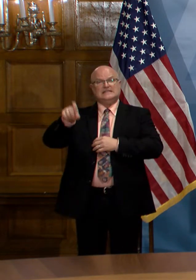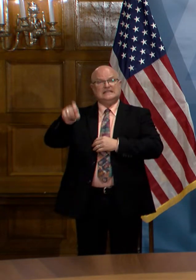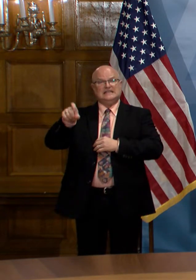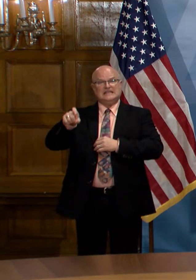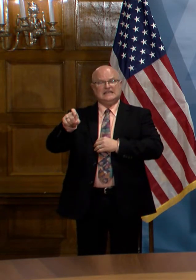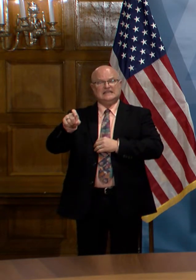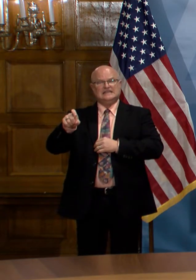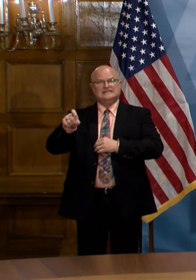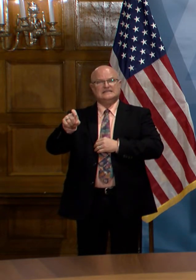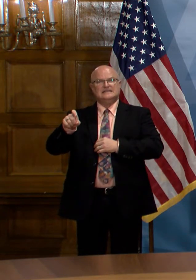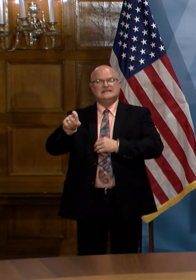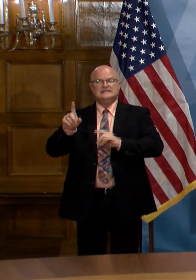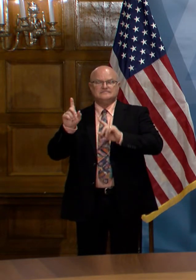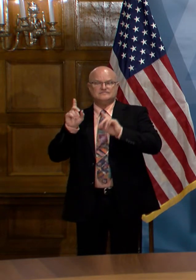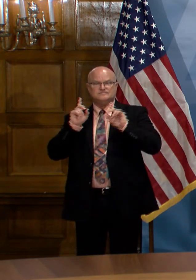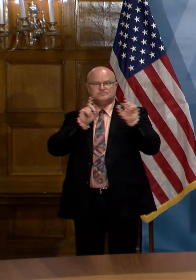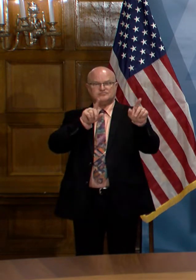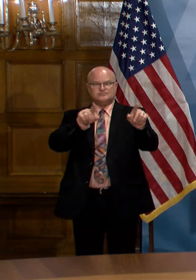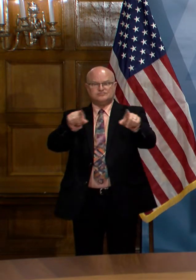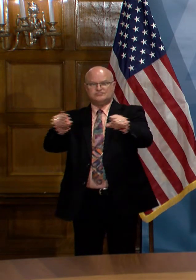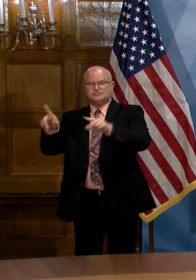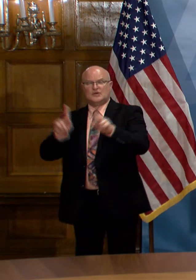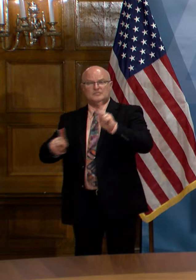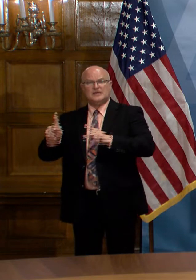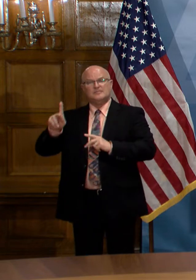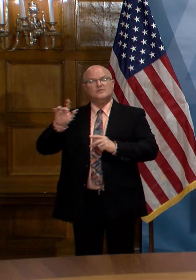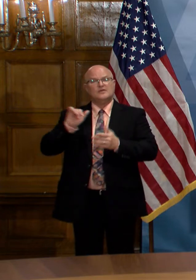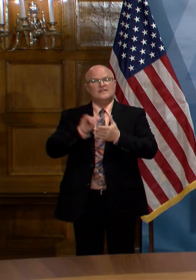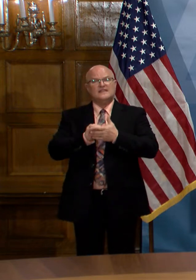to get it to those people that might be